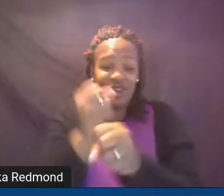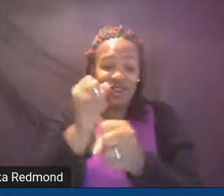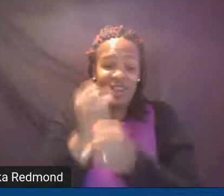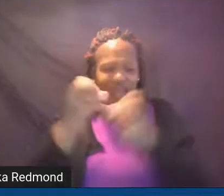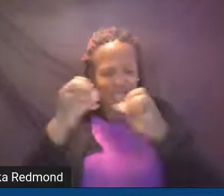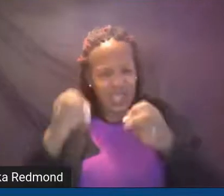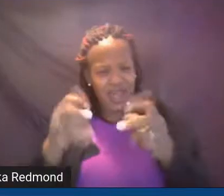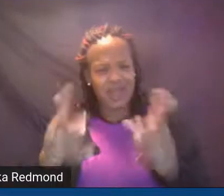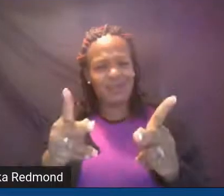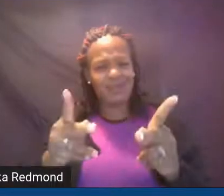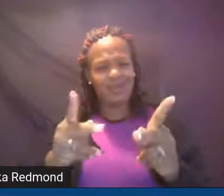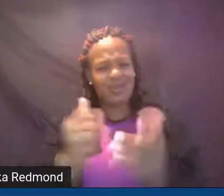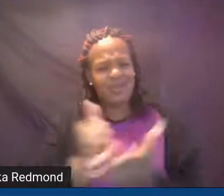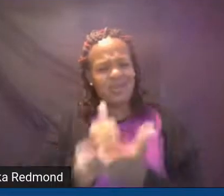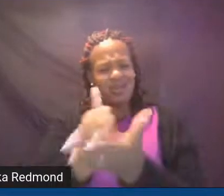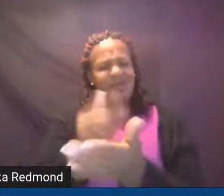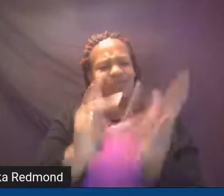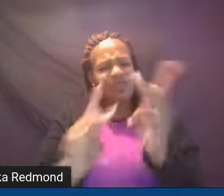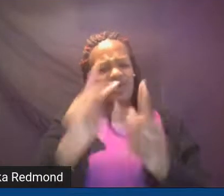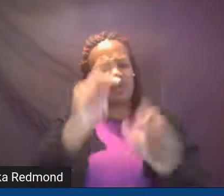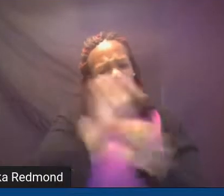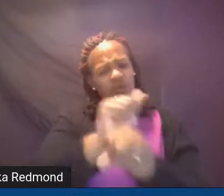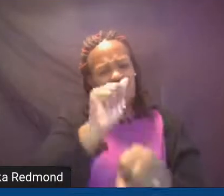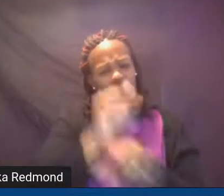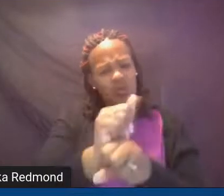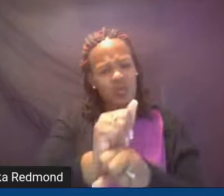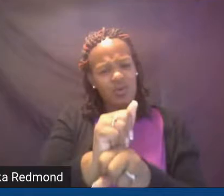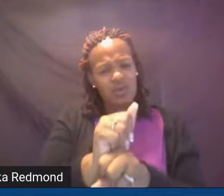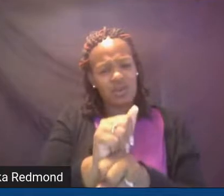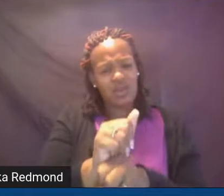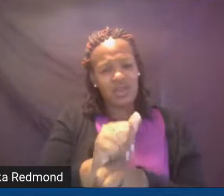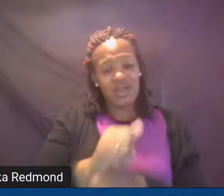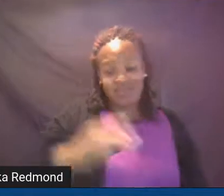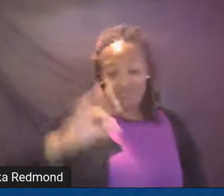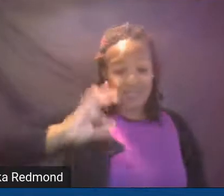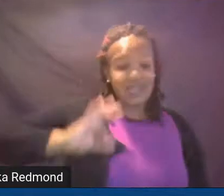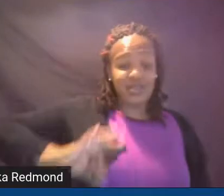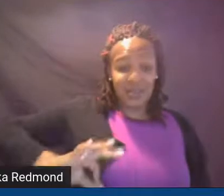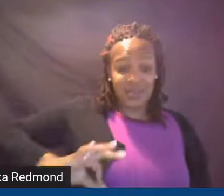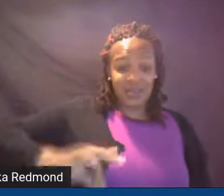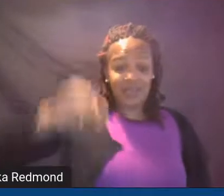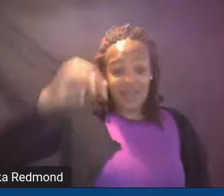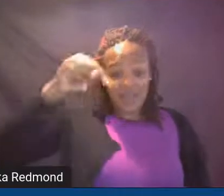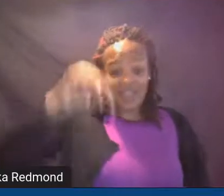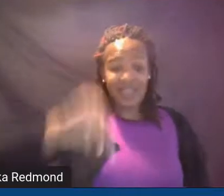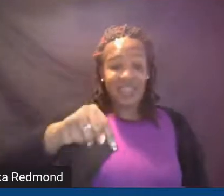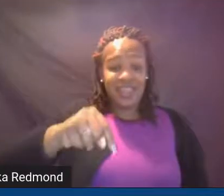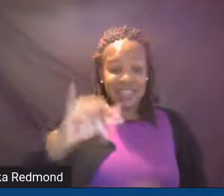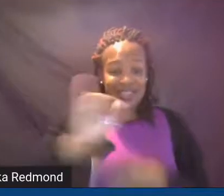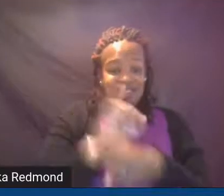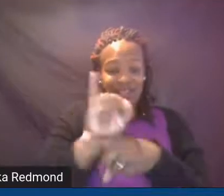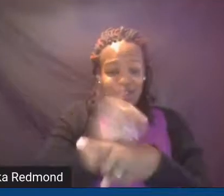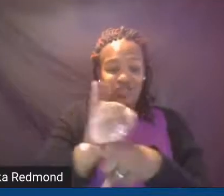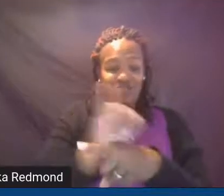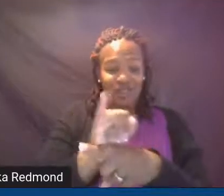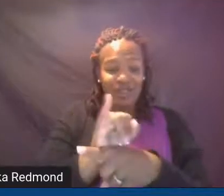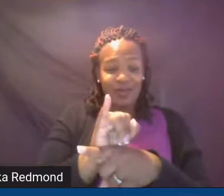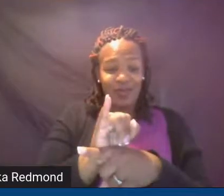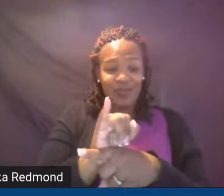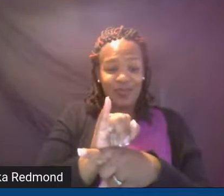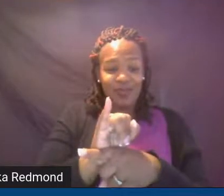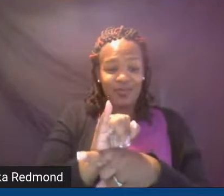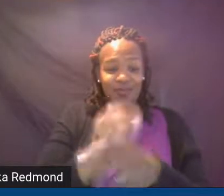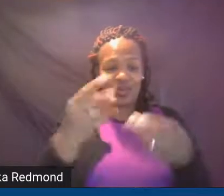is one of the, I think, one of the benefits of this industry. Because through doing that, you make everything